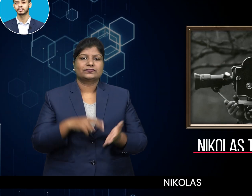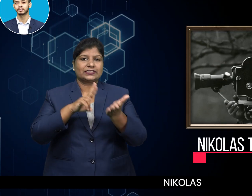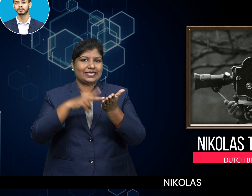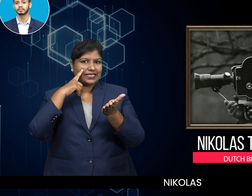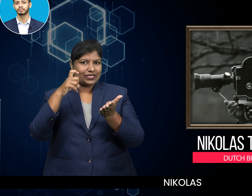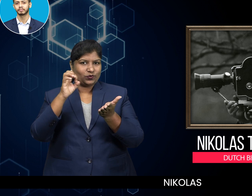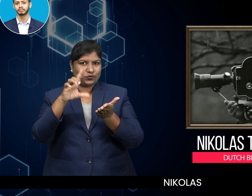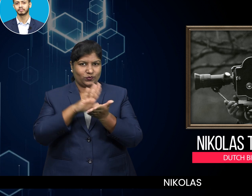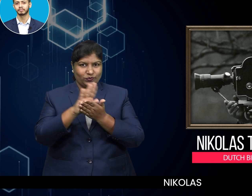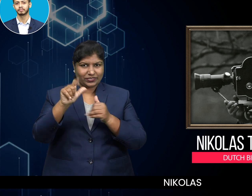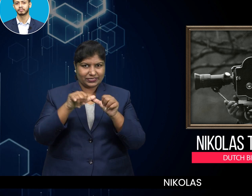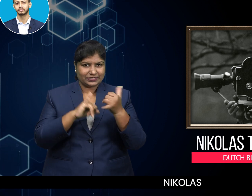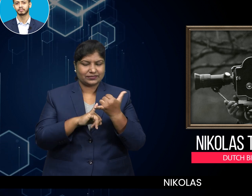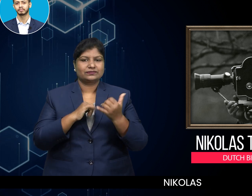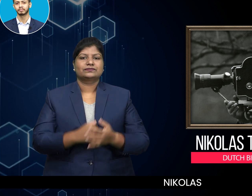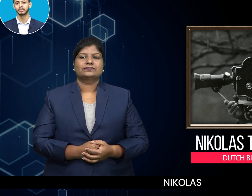Nicholas